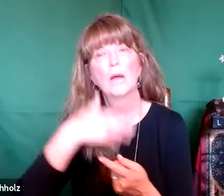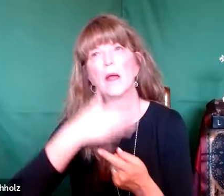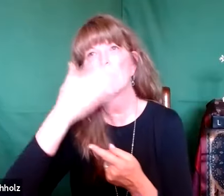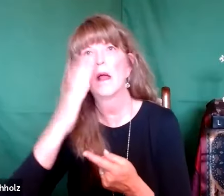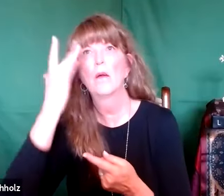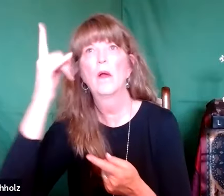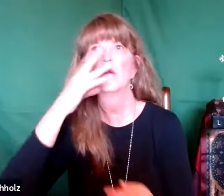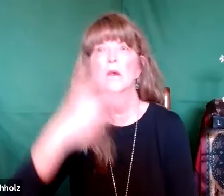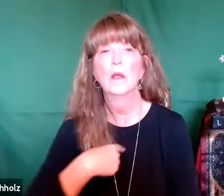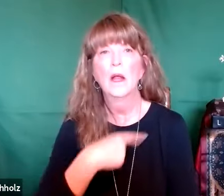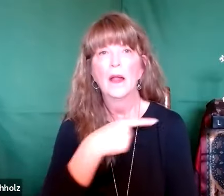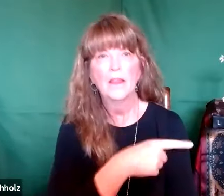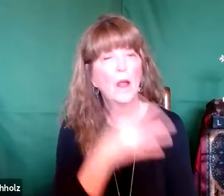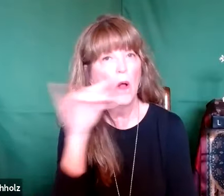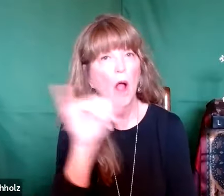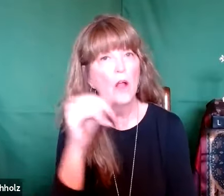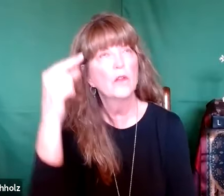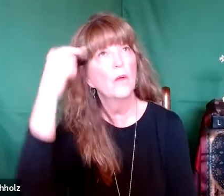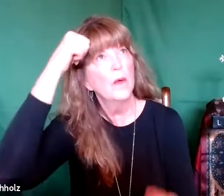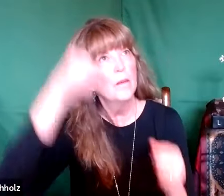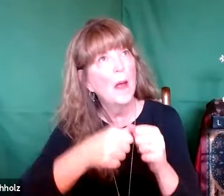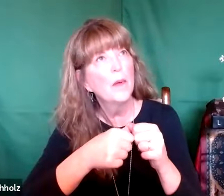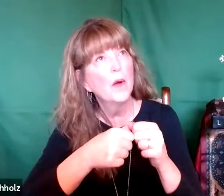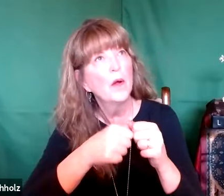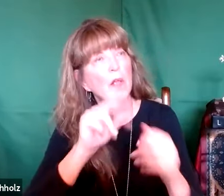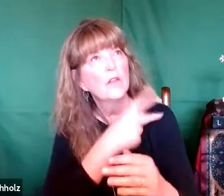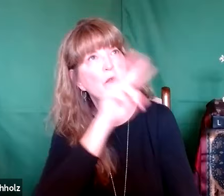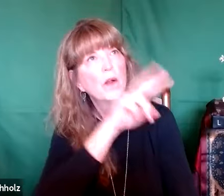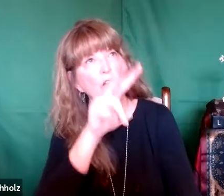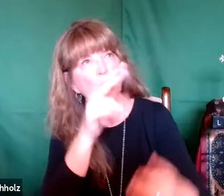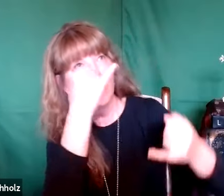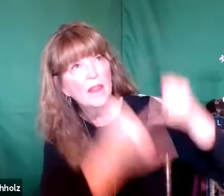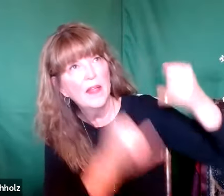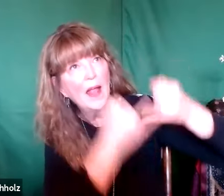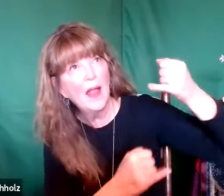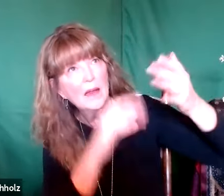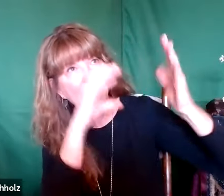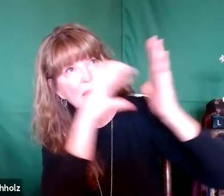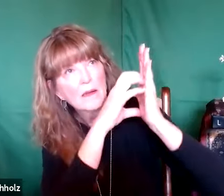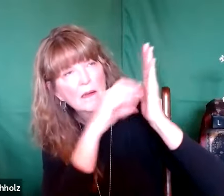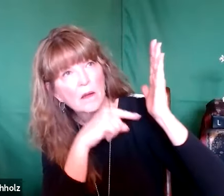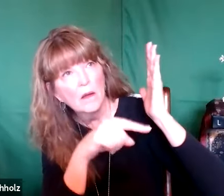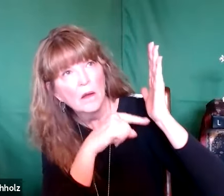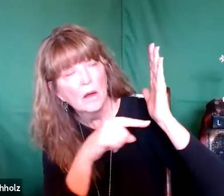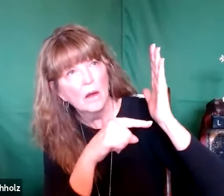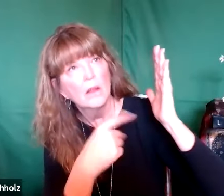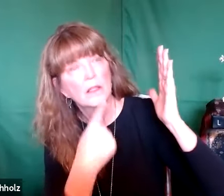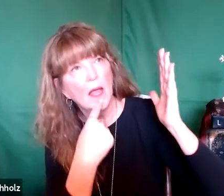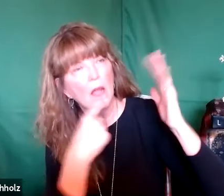So when they heard Jesus say those words, my God, why have you forsaken me? They also